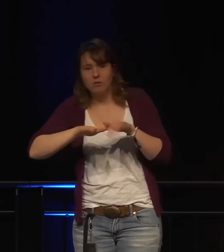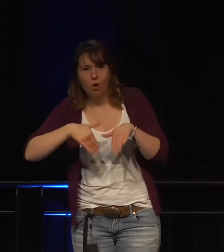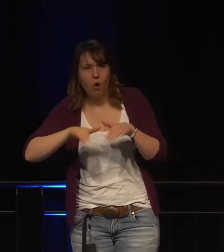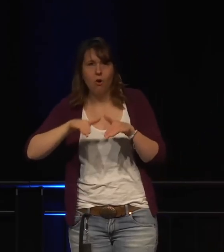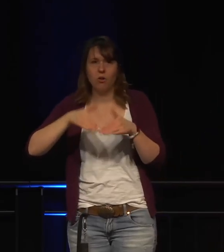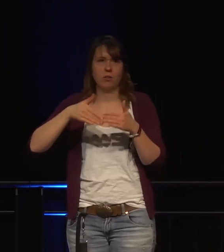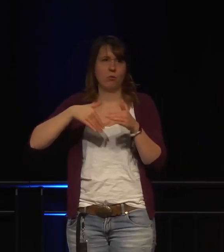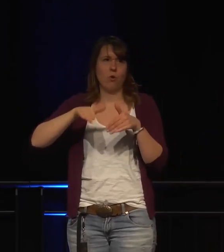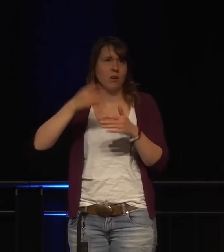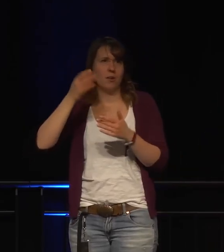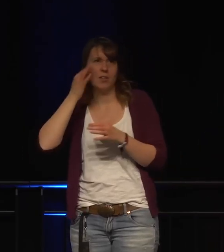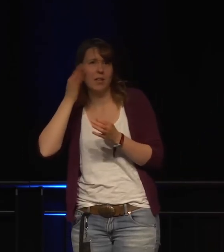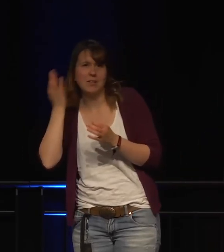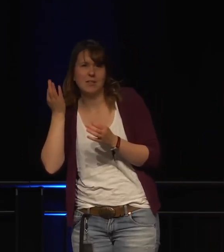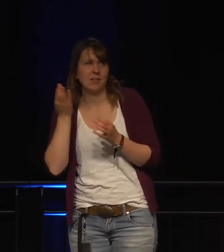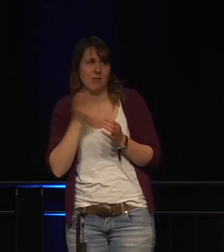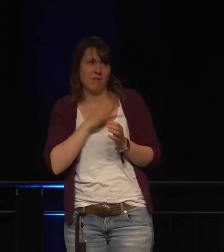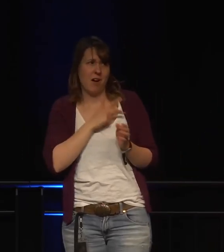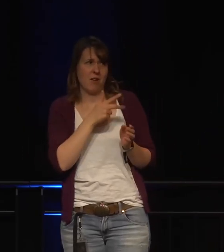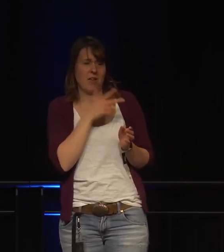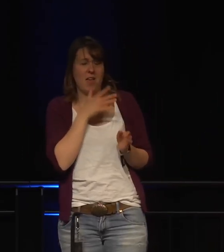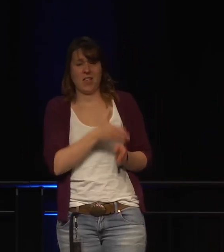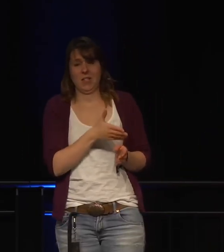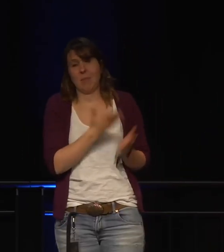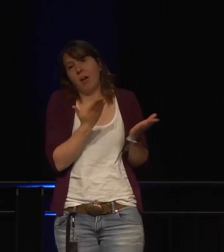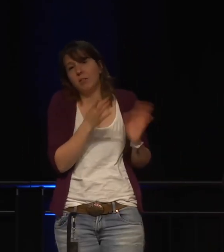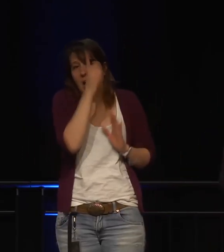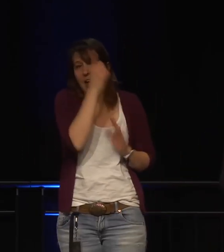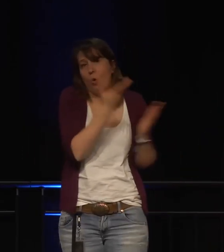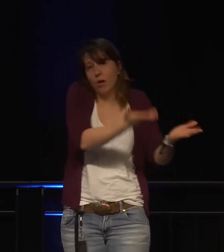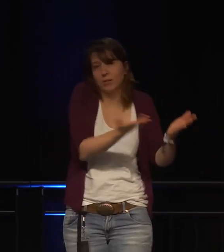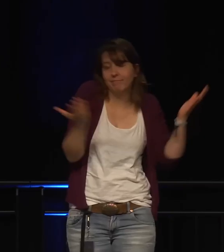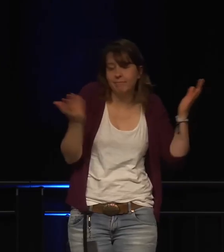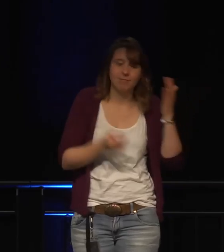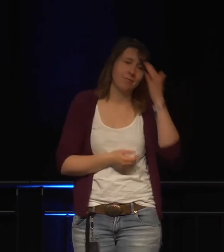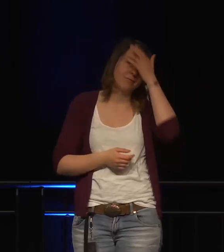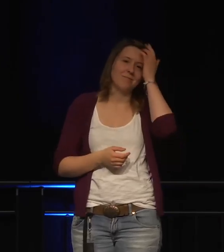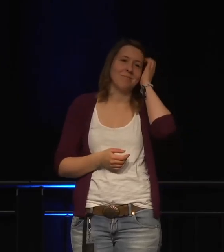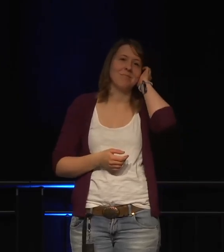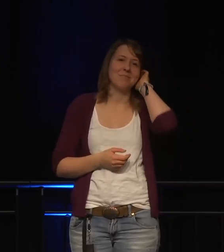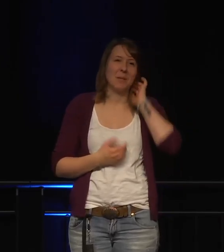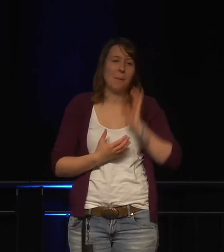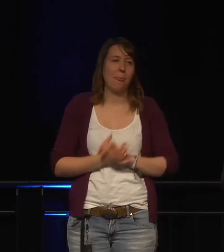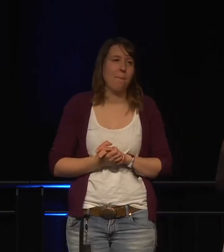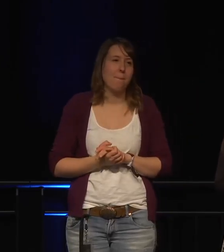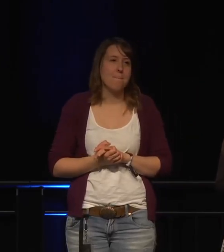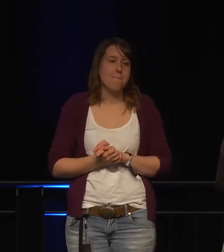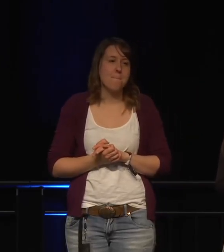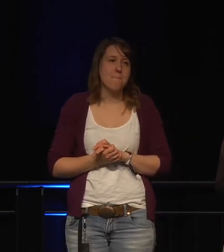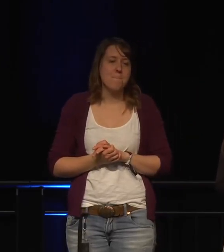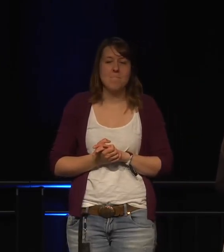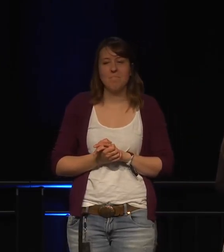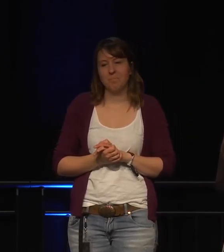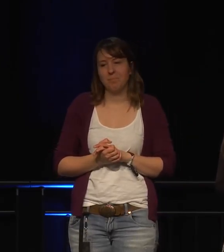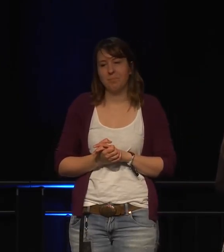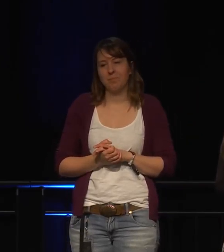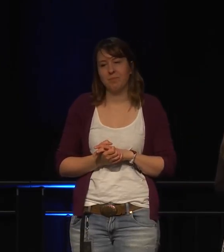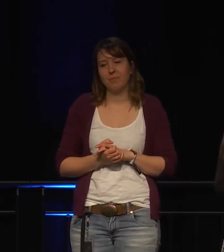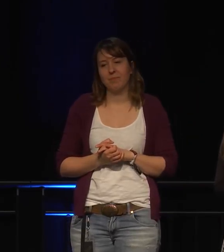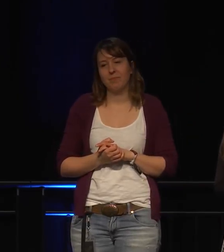Toy from the US. So, this is Cloud Pet, and there are cats and dogs and unicorns.